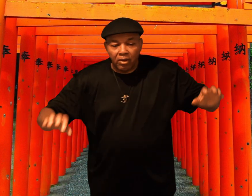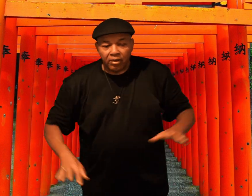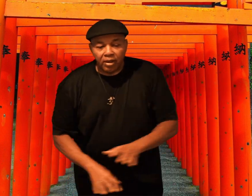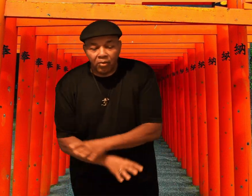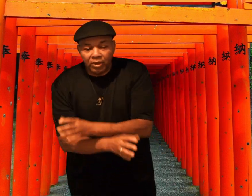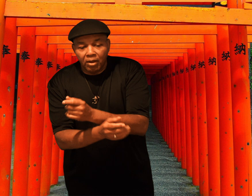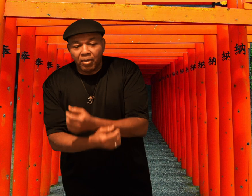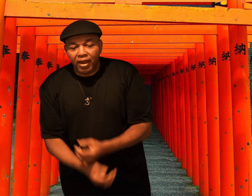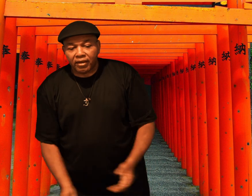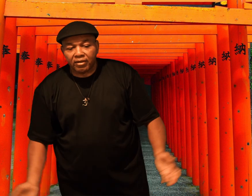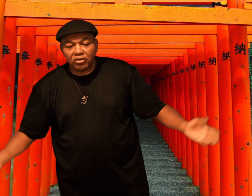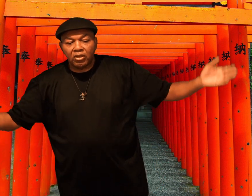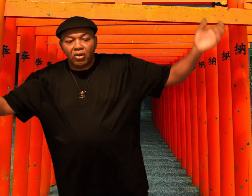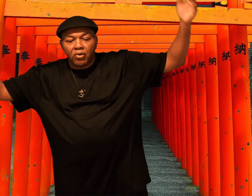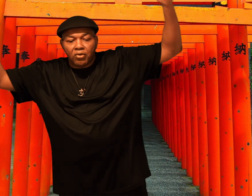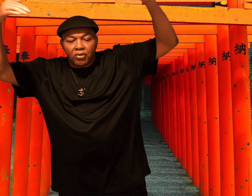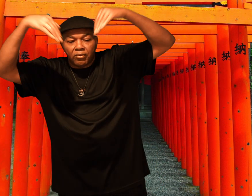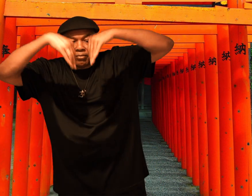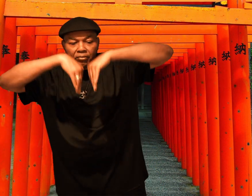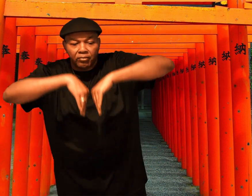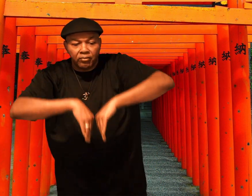And now we come back into the earth.